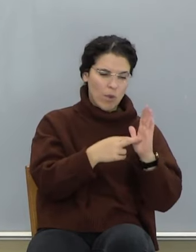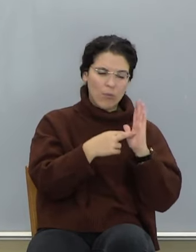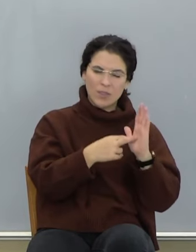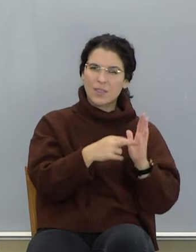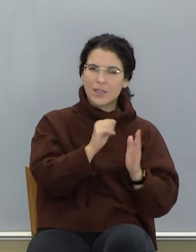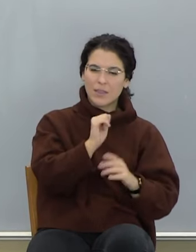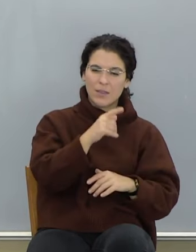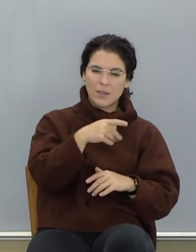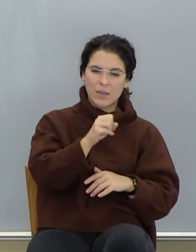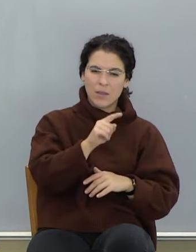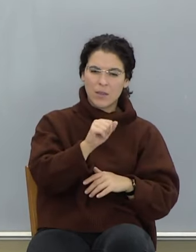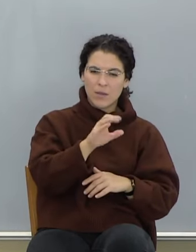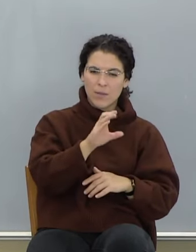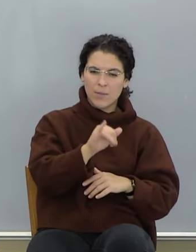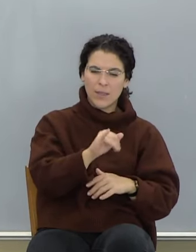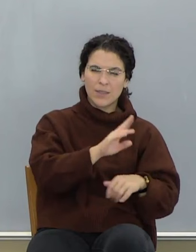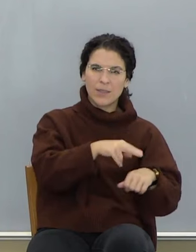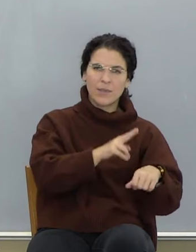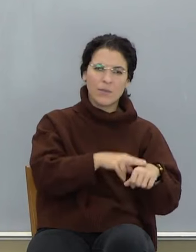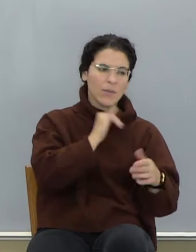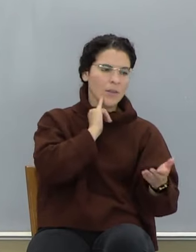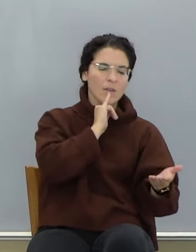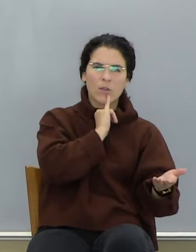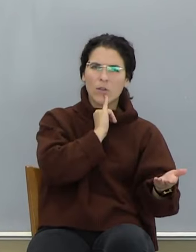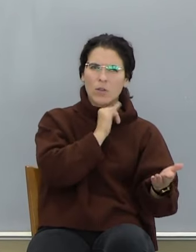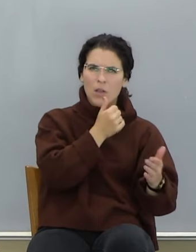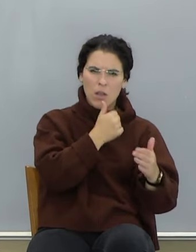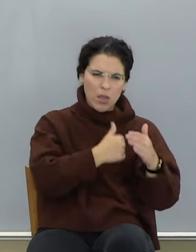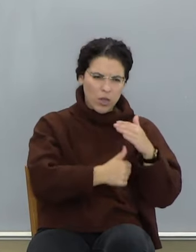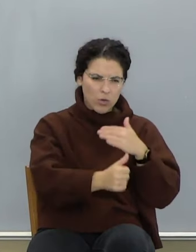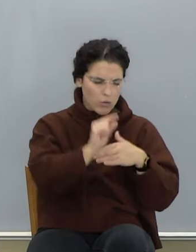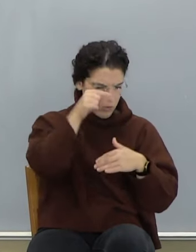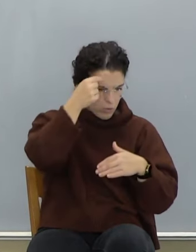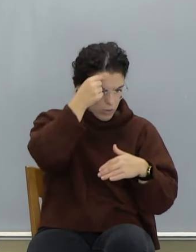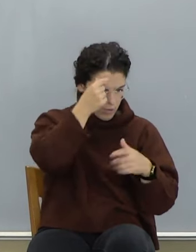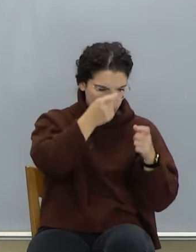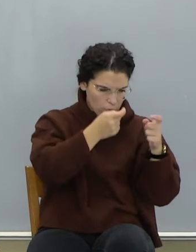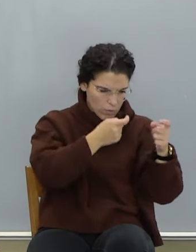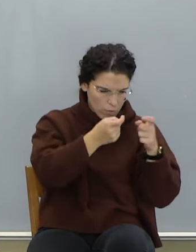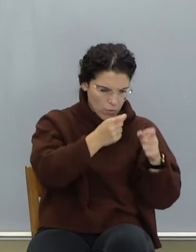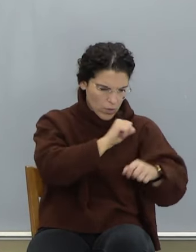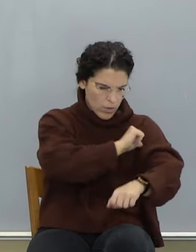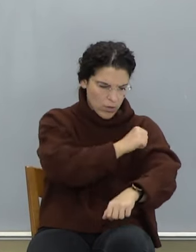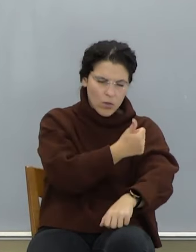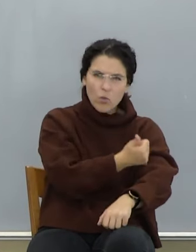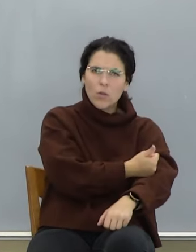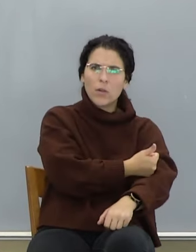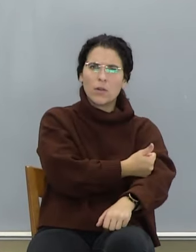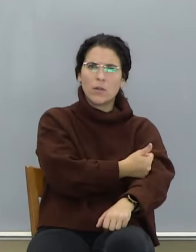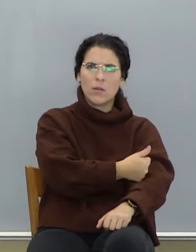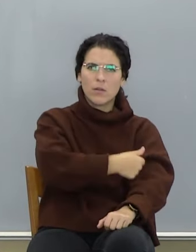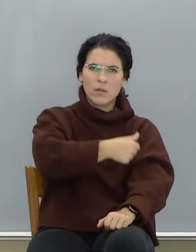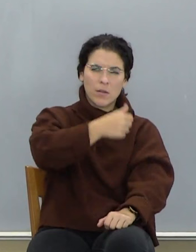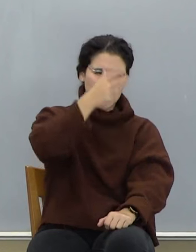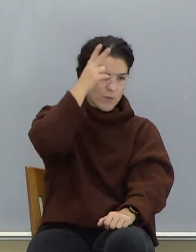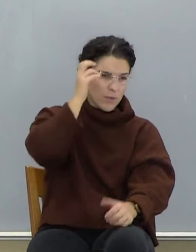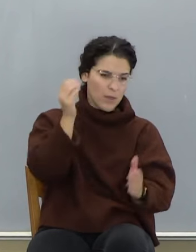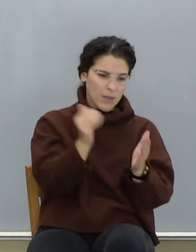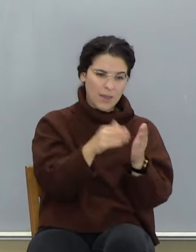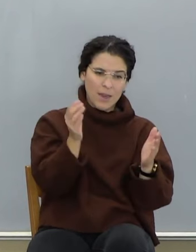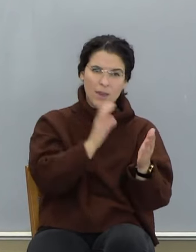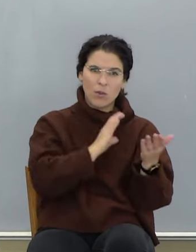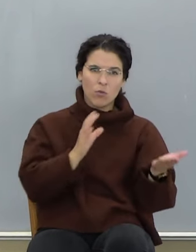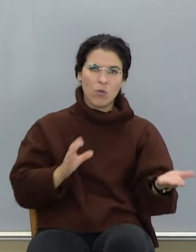apostasy of the nation of Israel under the governance, under the authority of the